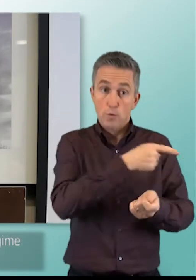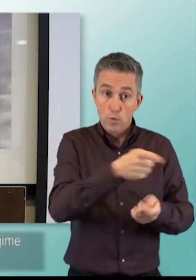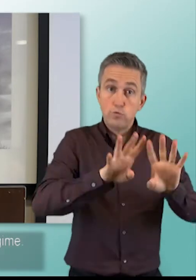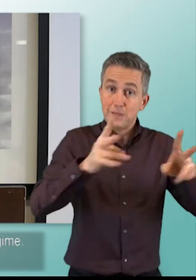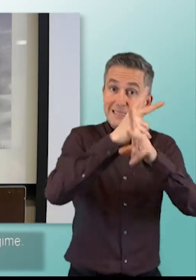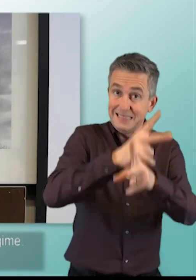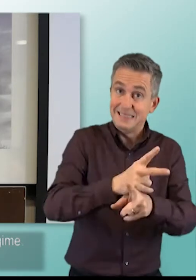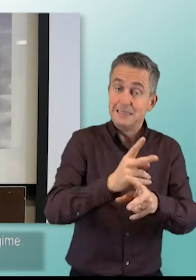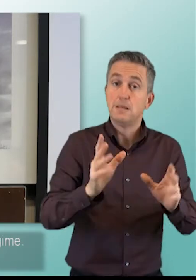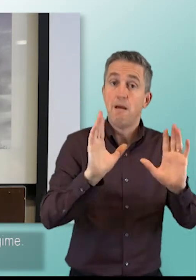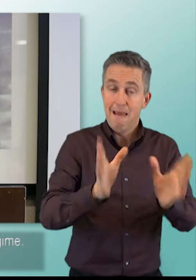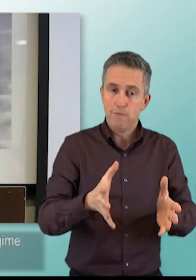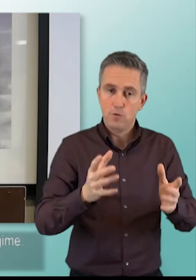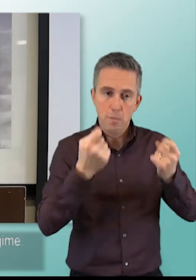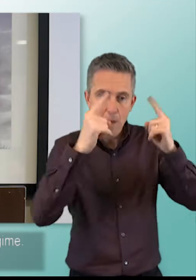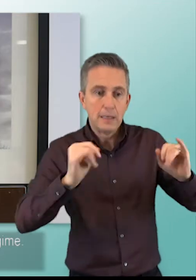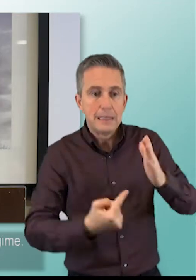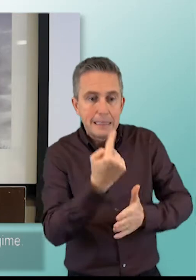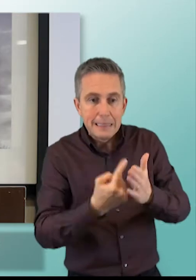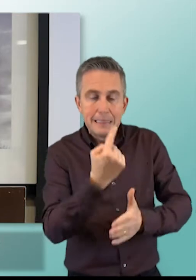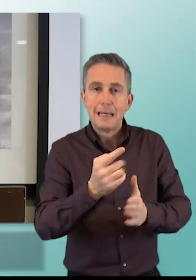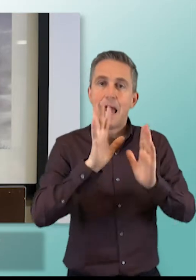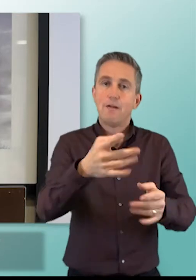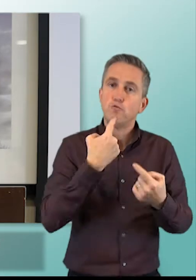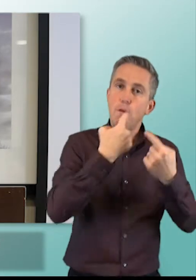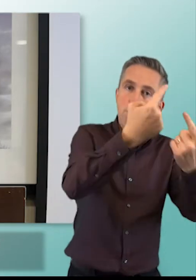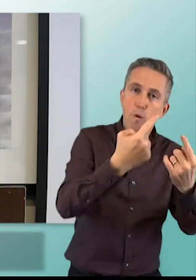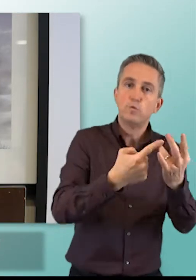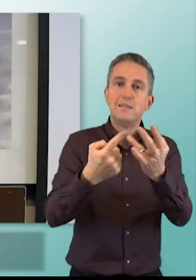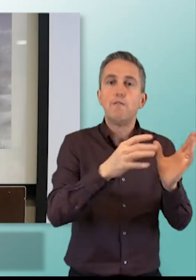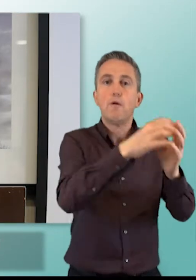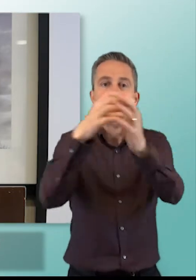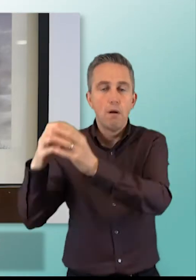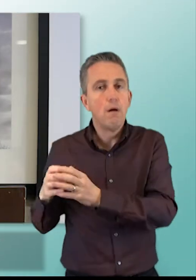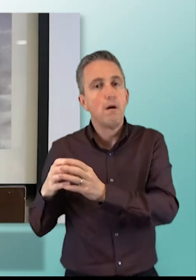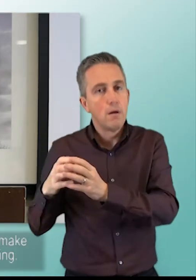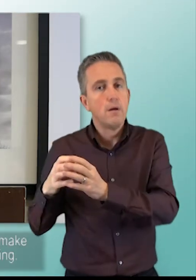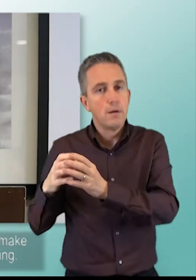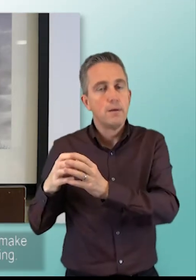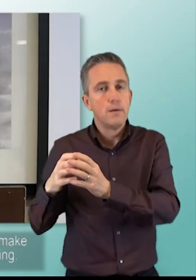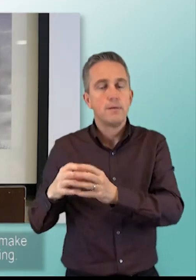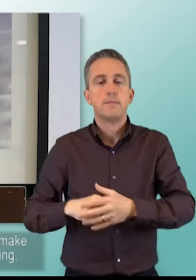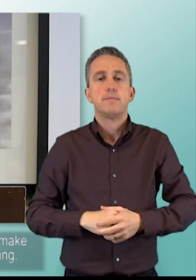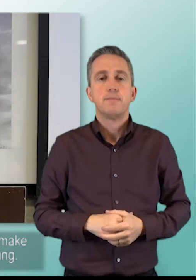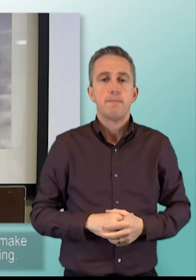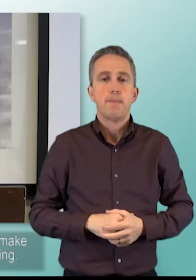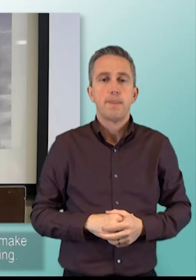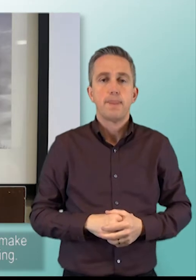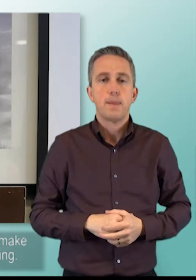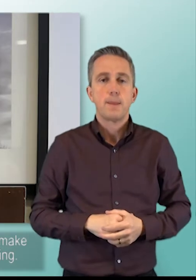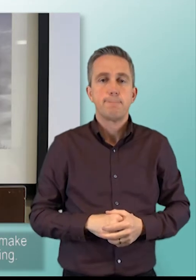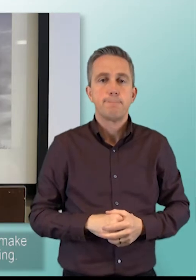right thing. But we do have a reporting regime, but there will be other people that you need to be reporting to if stuff goes wrong. I'm going to talk a little bit about notifiable